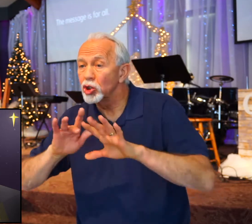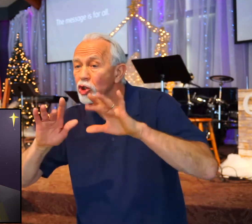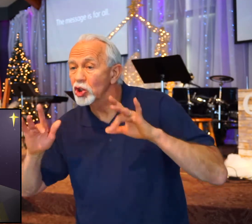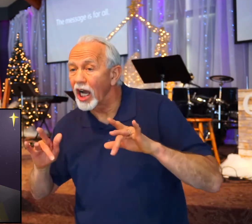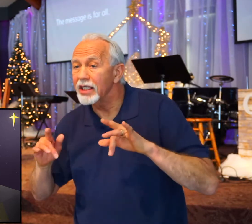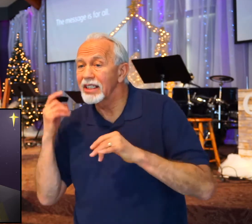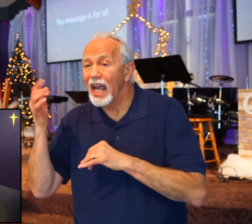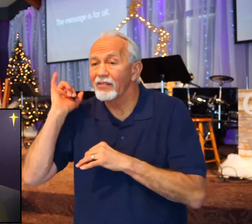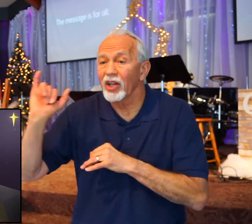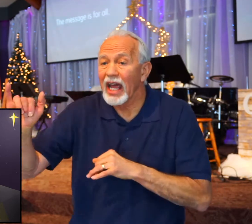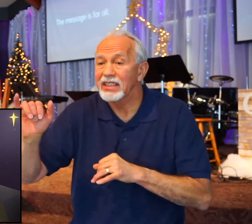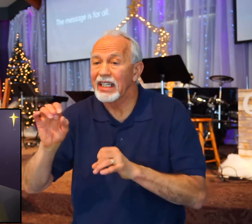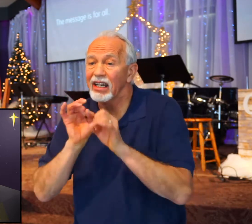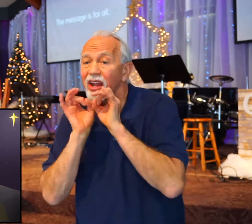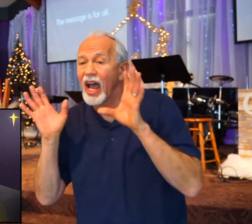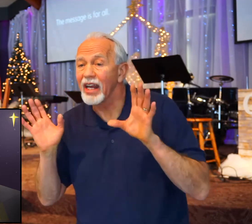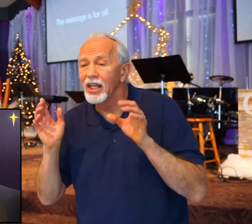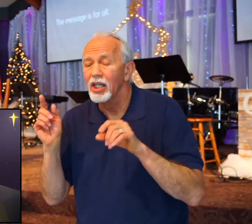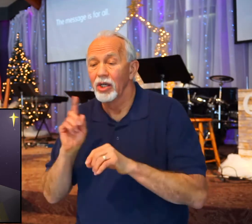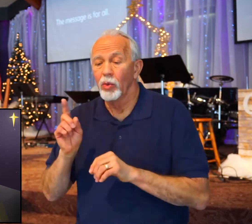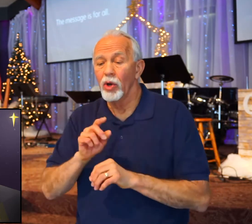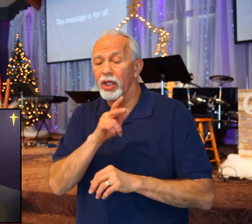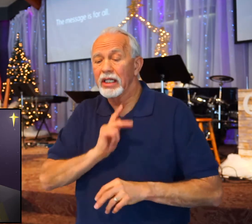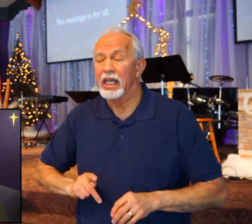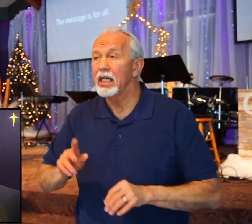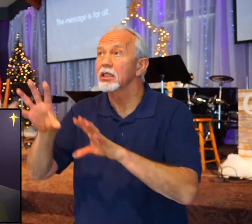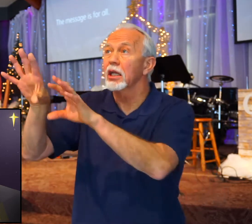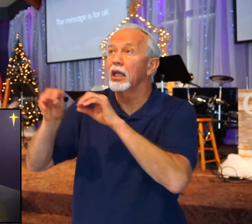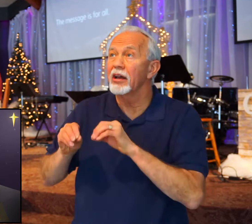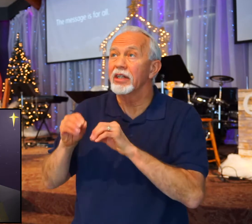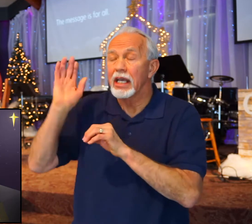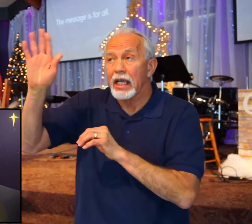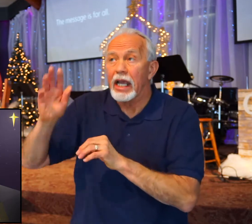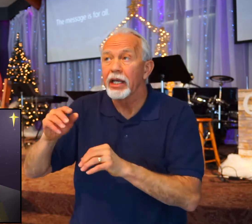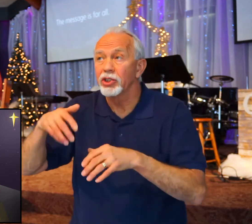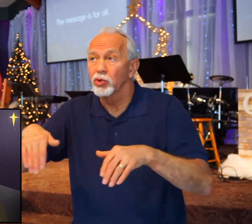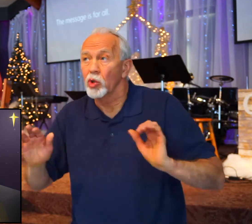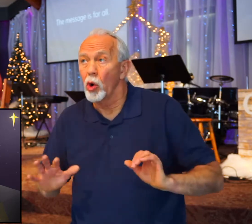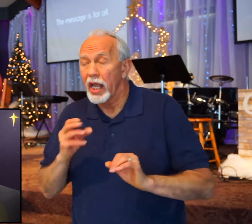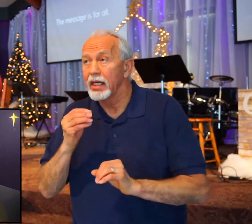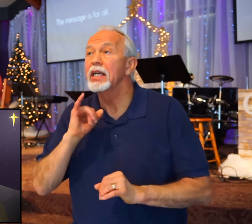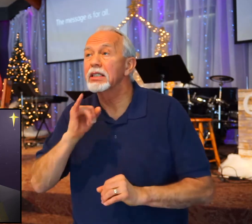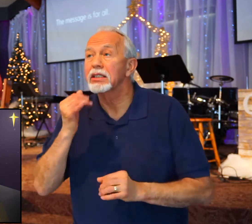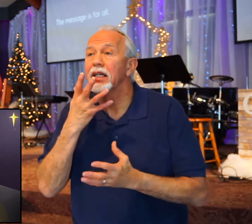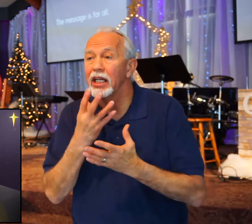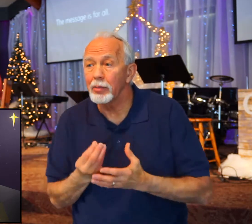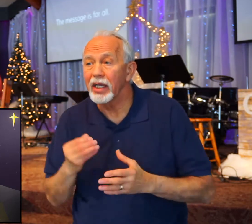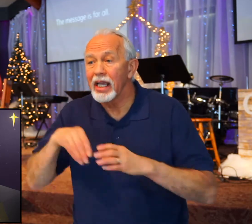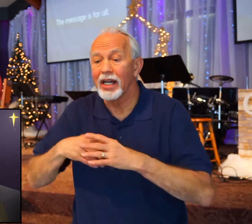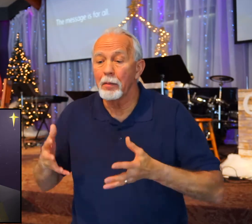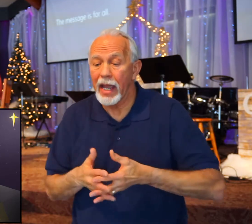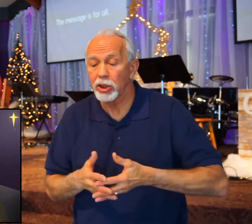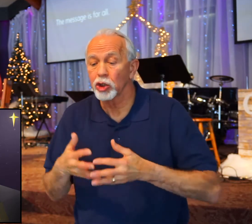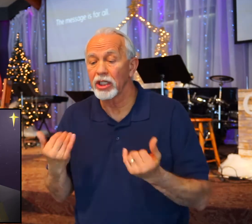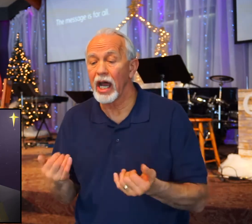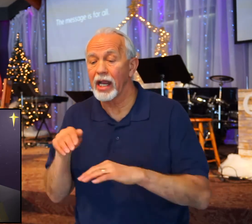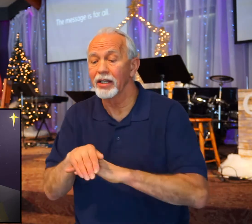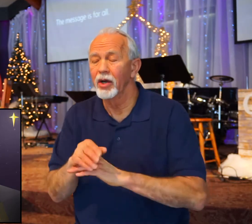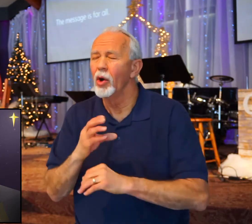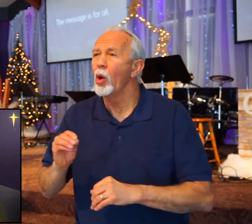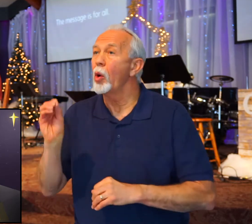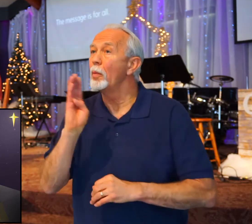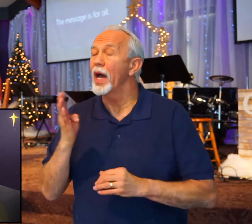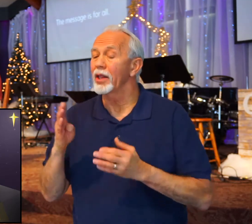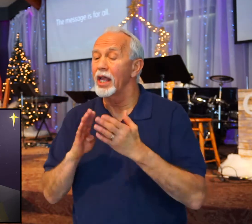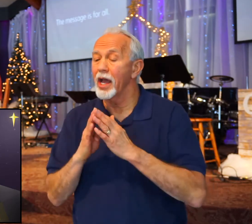an everlasting light. For the king has left his throne and is sleeping in a manger tonight. O